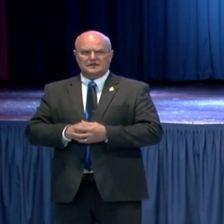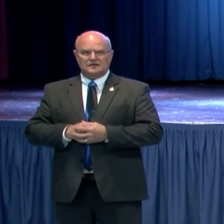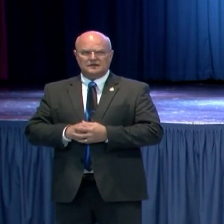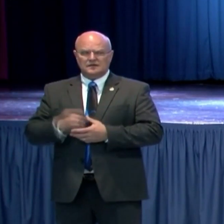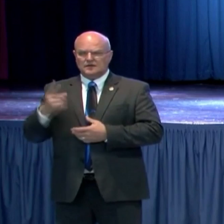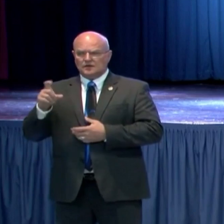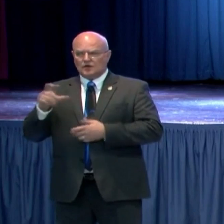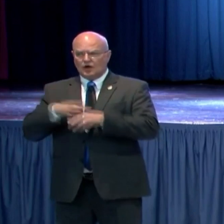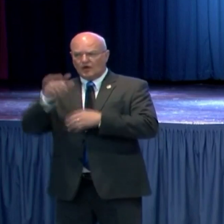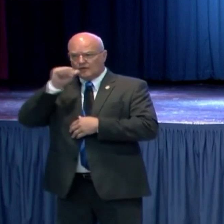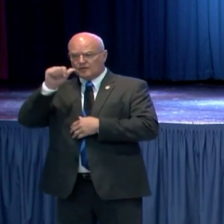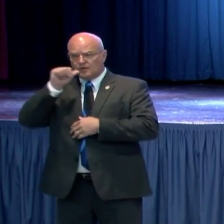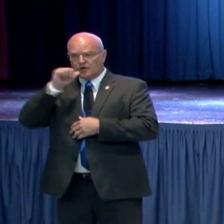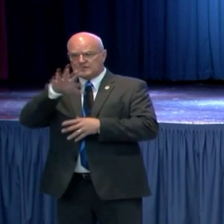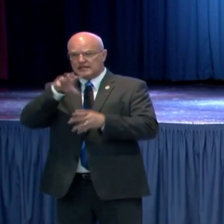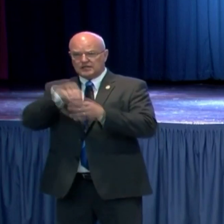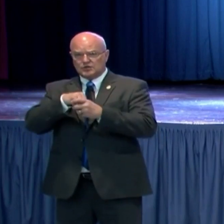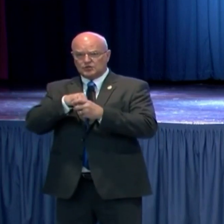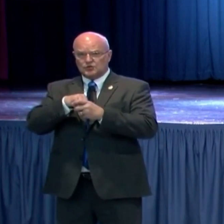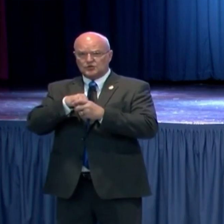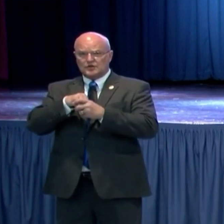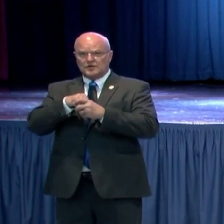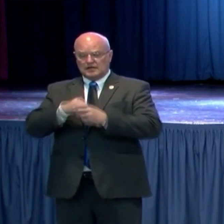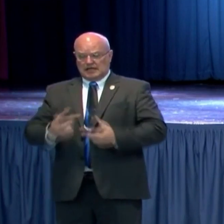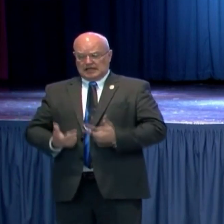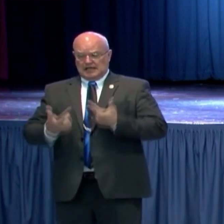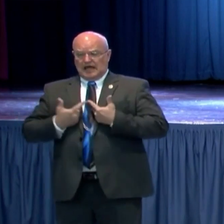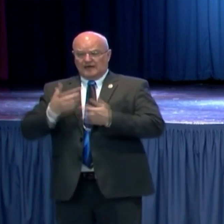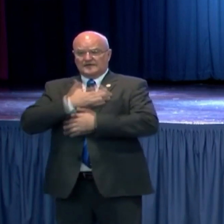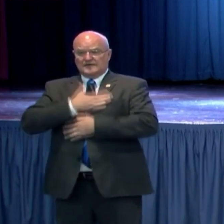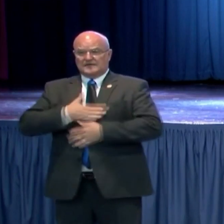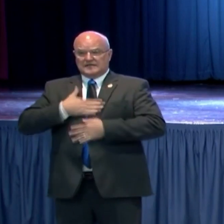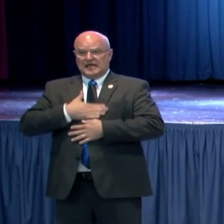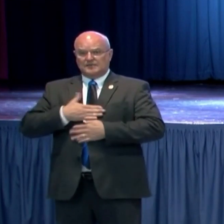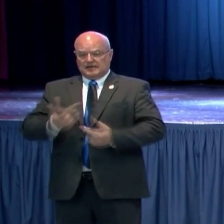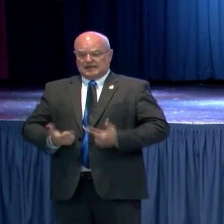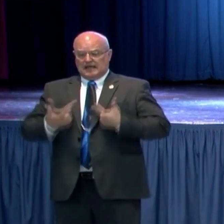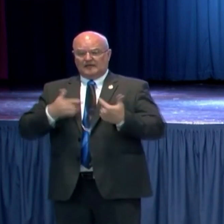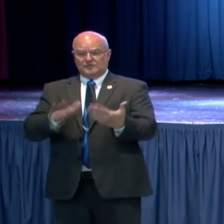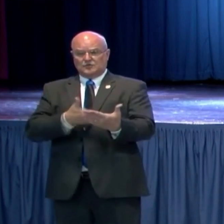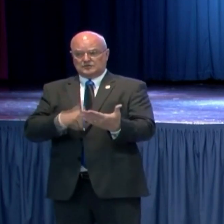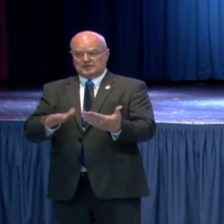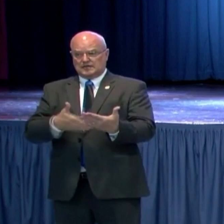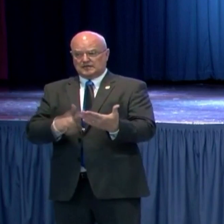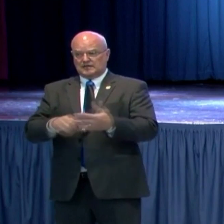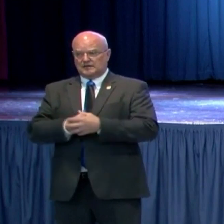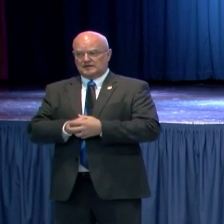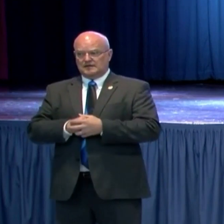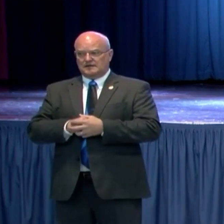The question is on the bars that include live entertainment and live music.